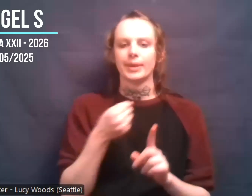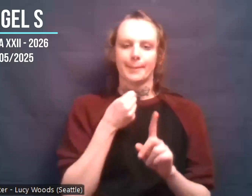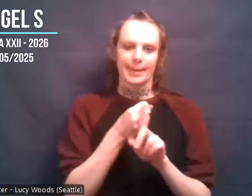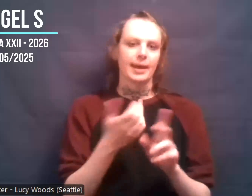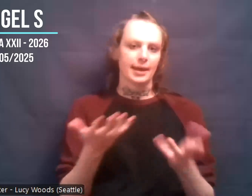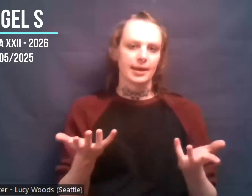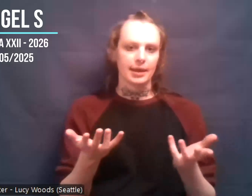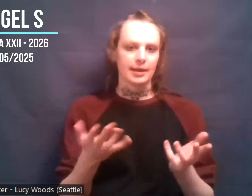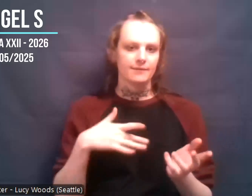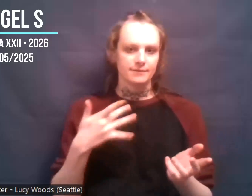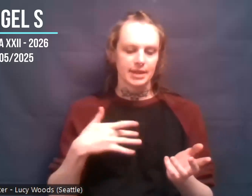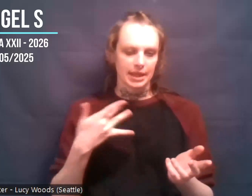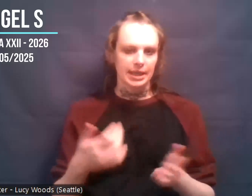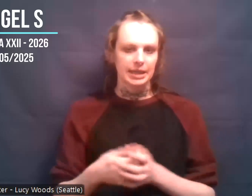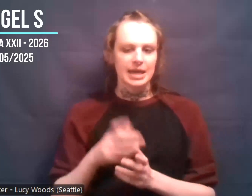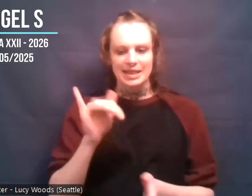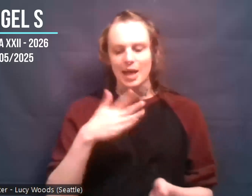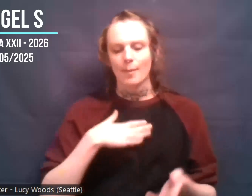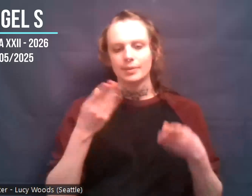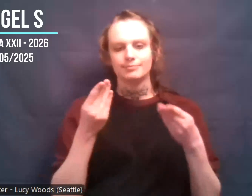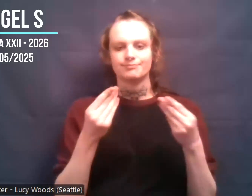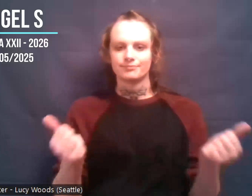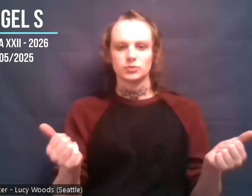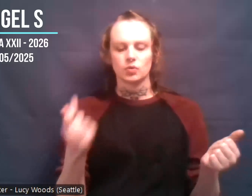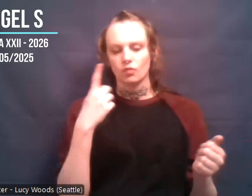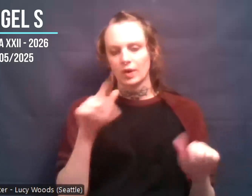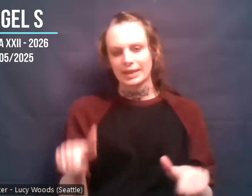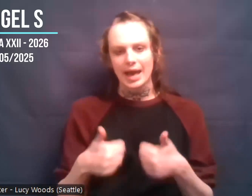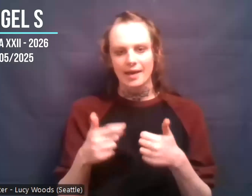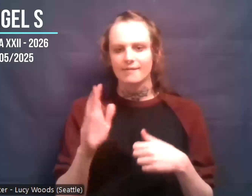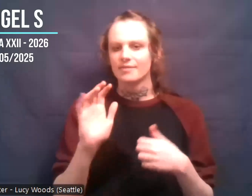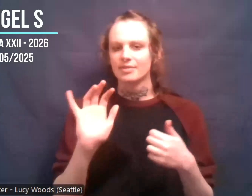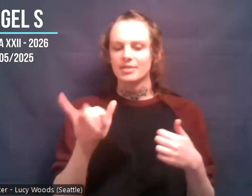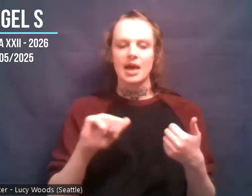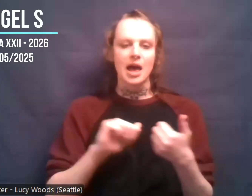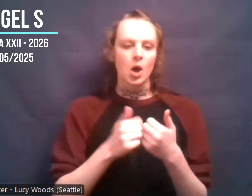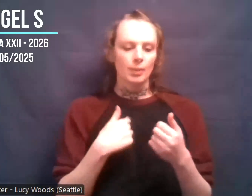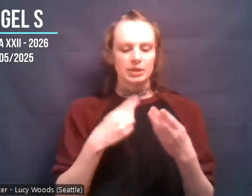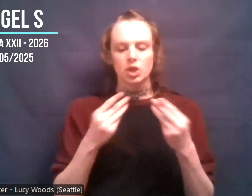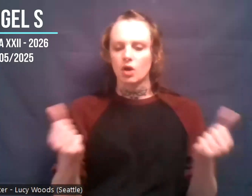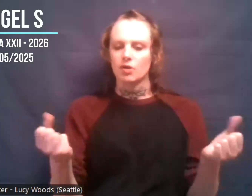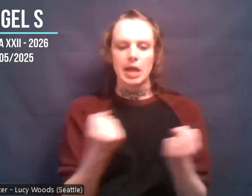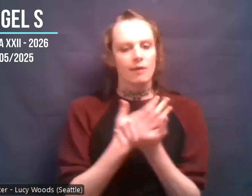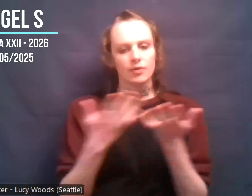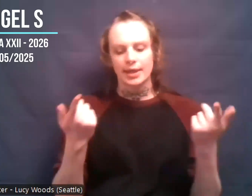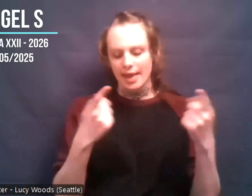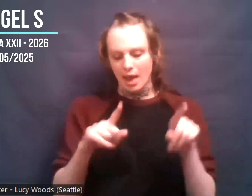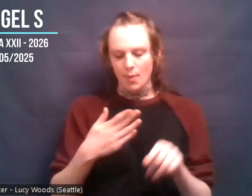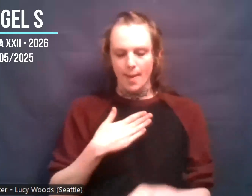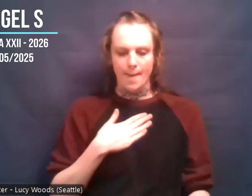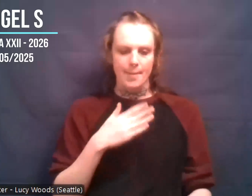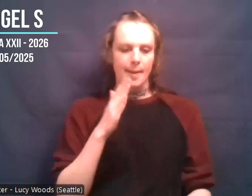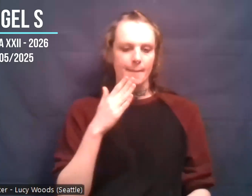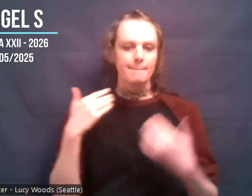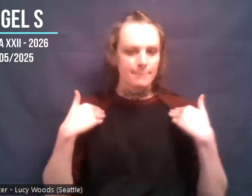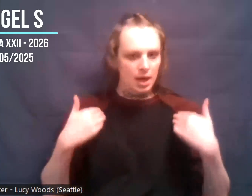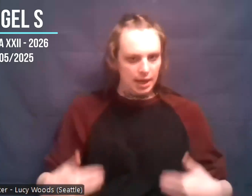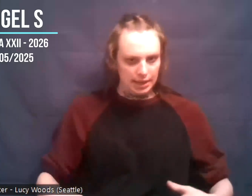life. That was how I solved all the things that were happening inside of my body, inside of my head, inside of my soul.